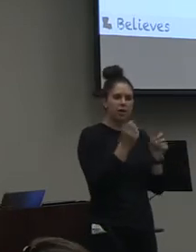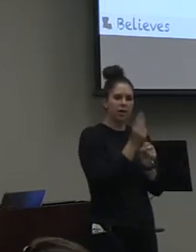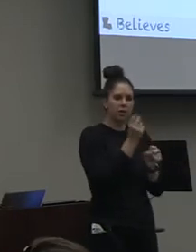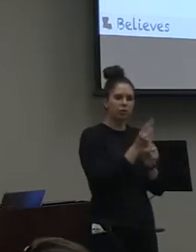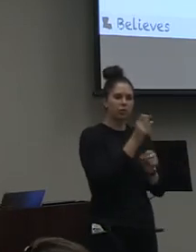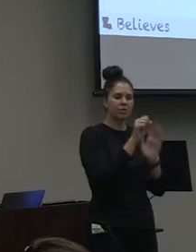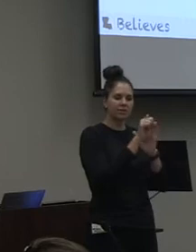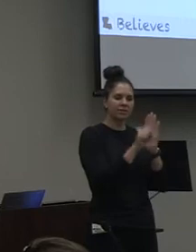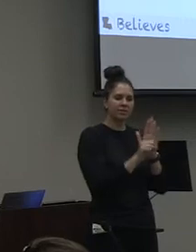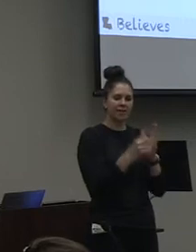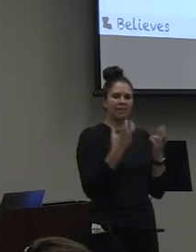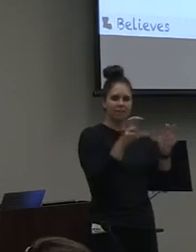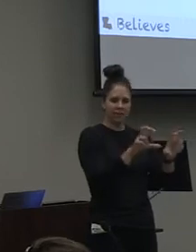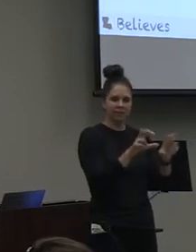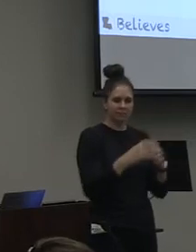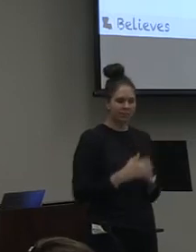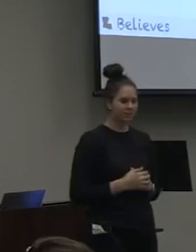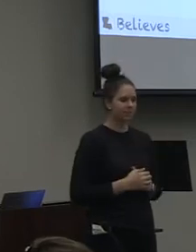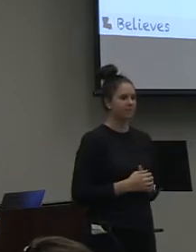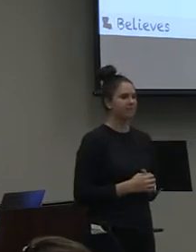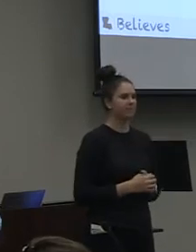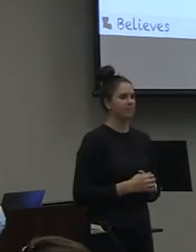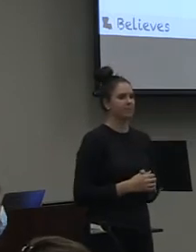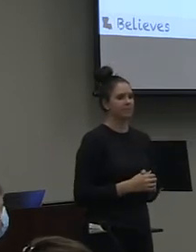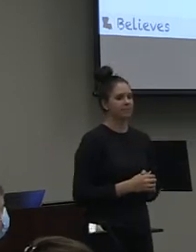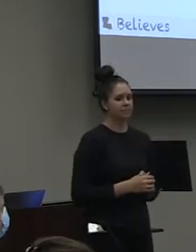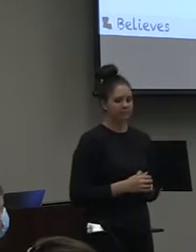state investment.